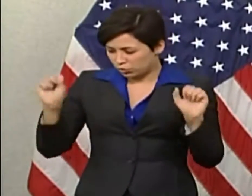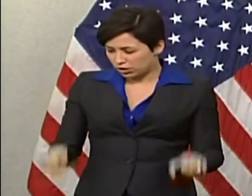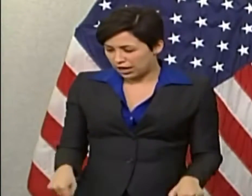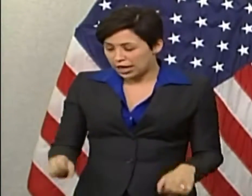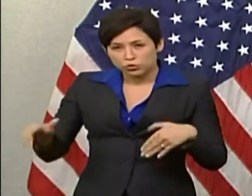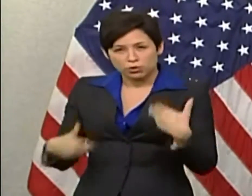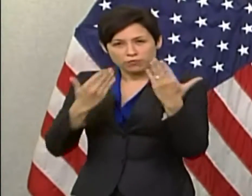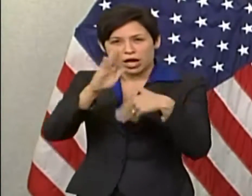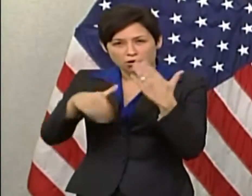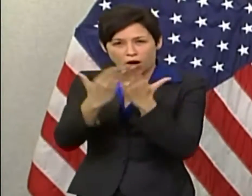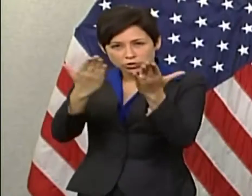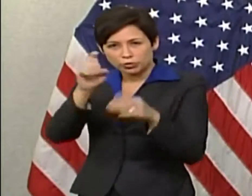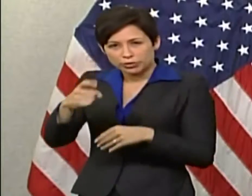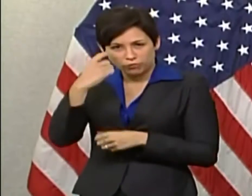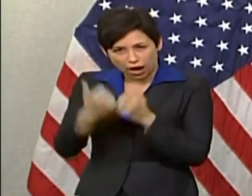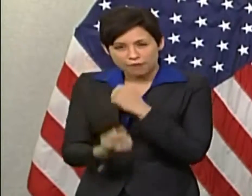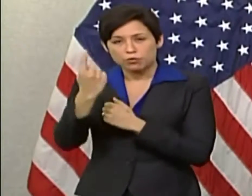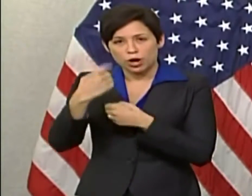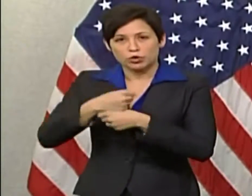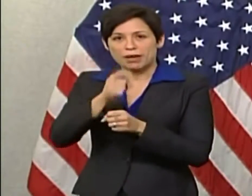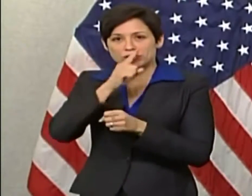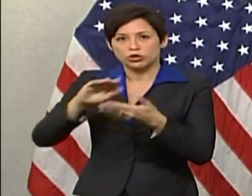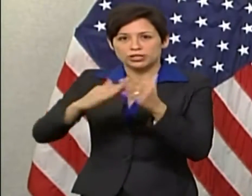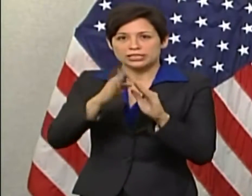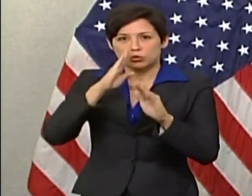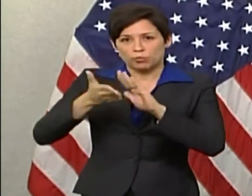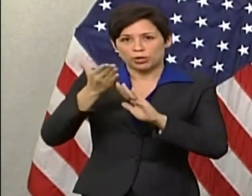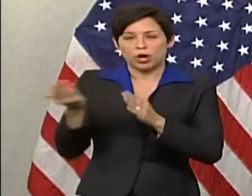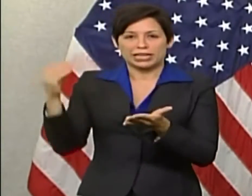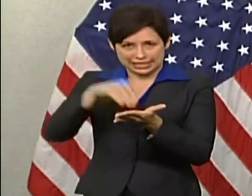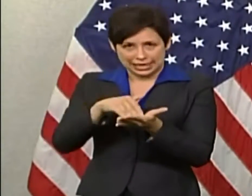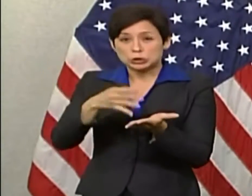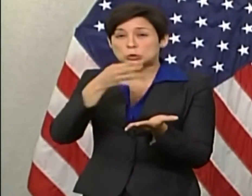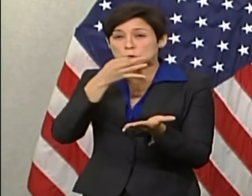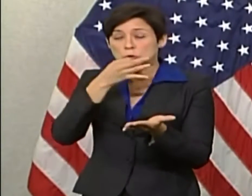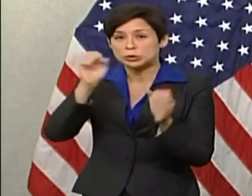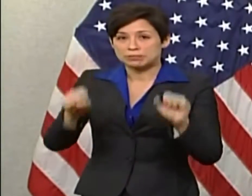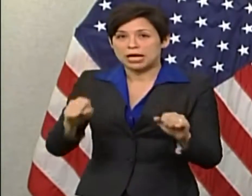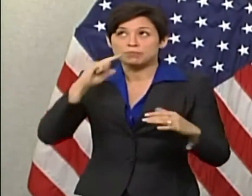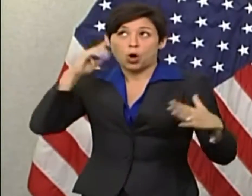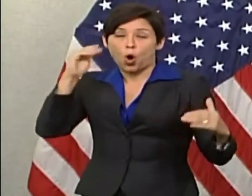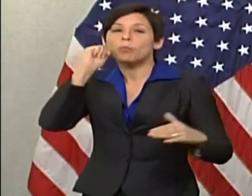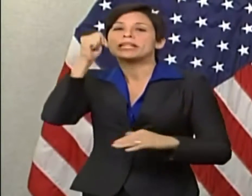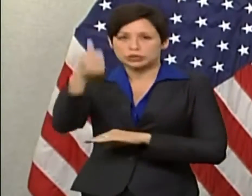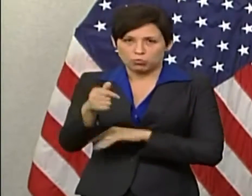to everybody and to get the city back going. Most of it, I hope, will come back during the day